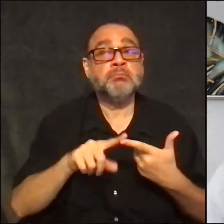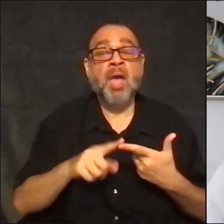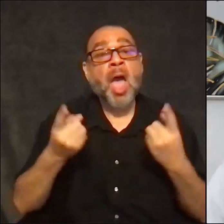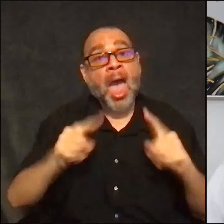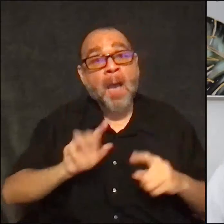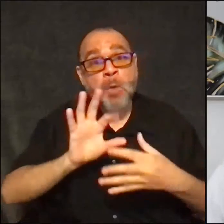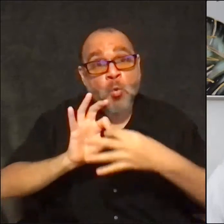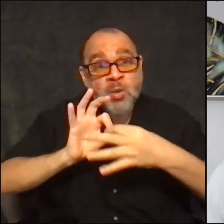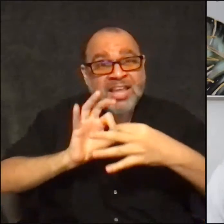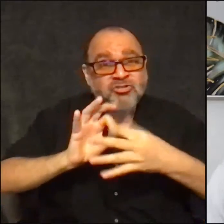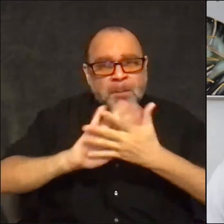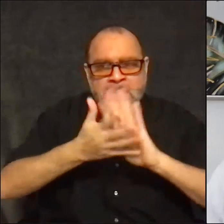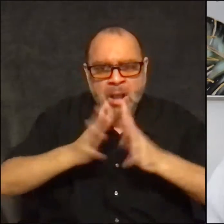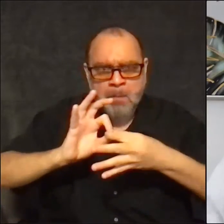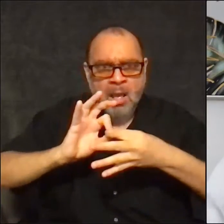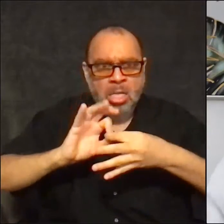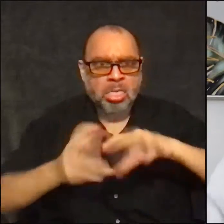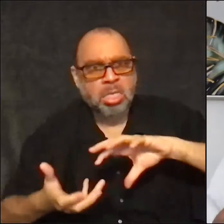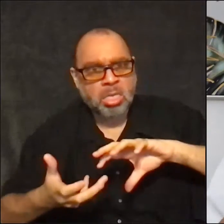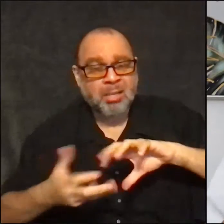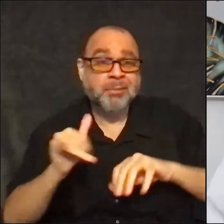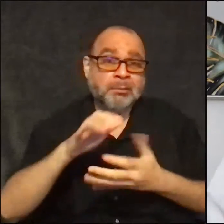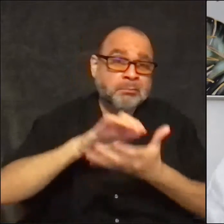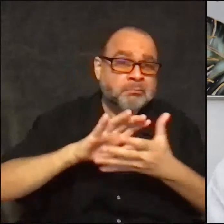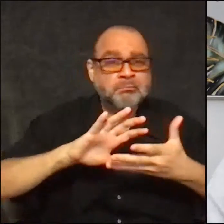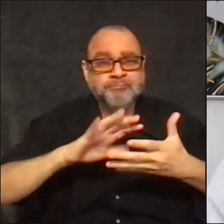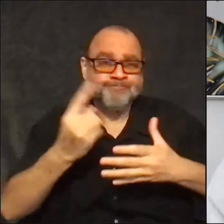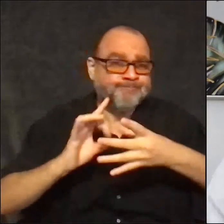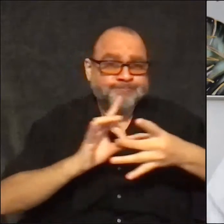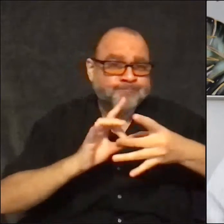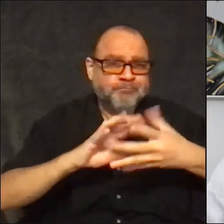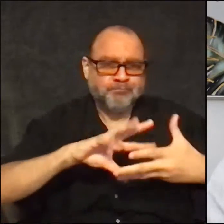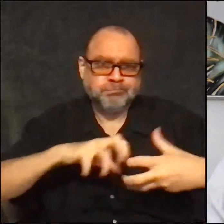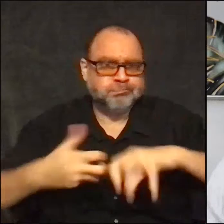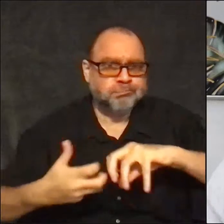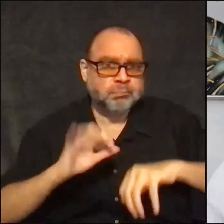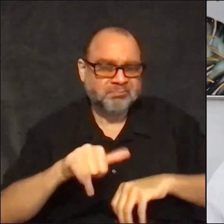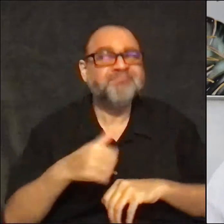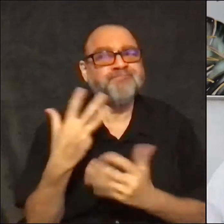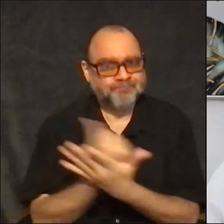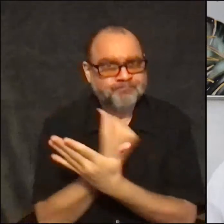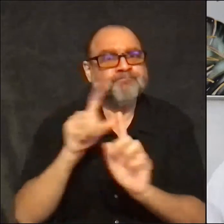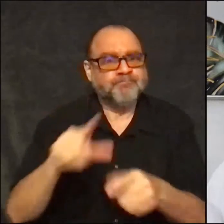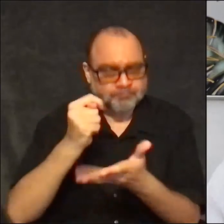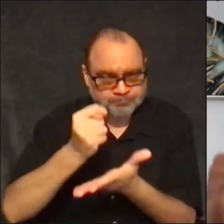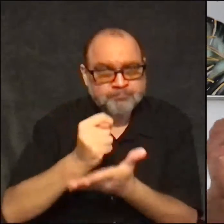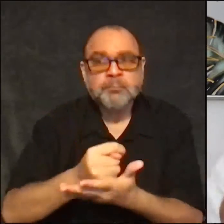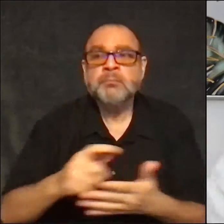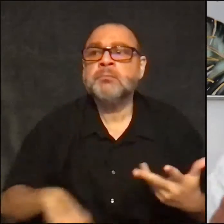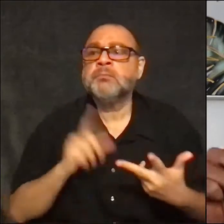out a therapist. Perhaps you are concerned about, or in reality, not living up to your full